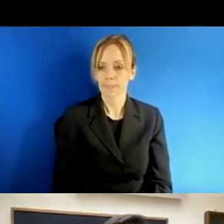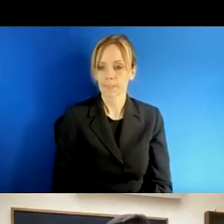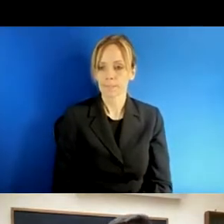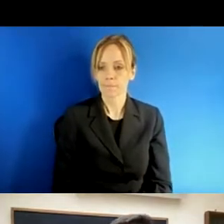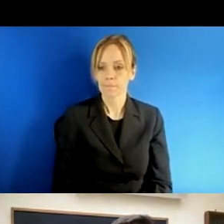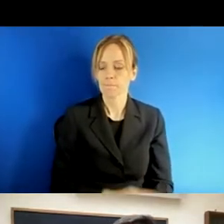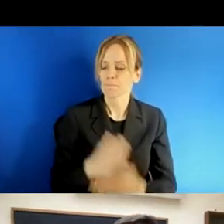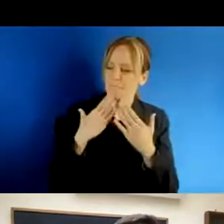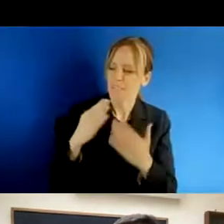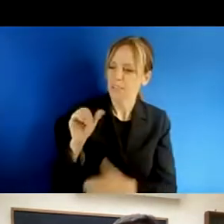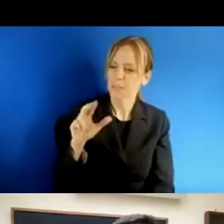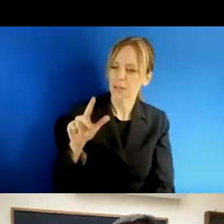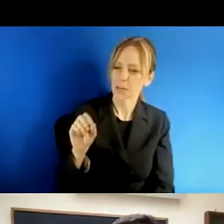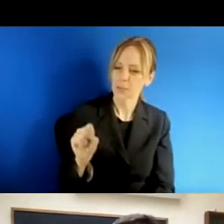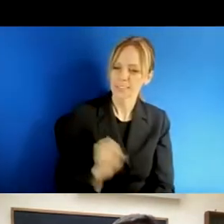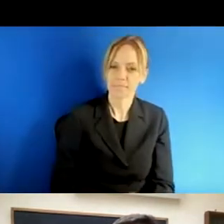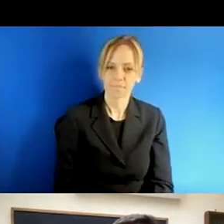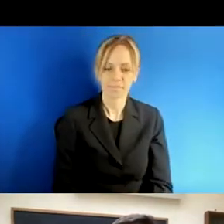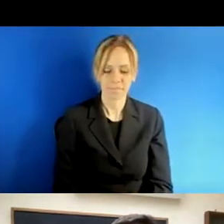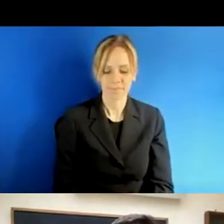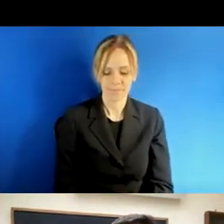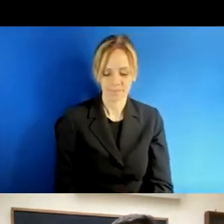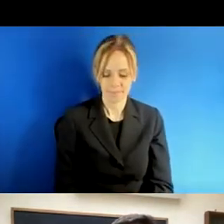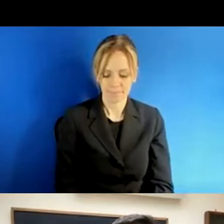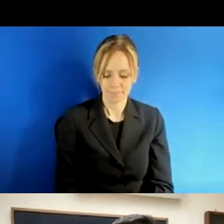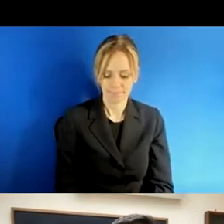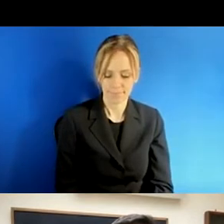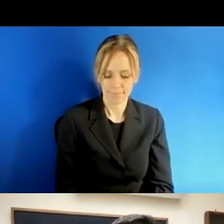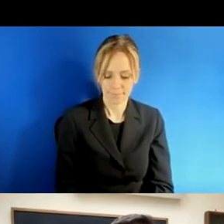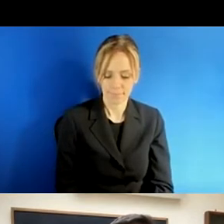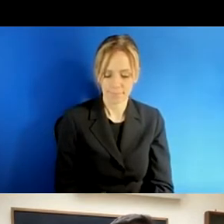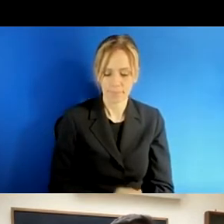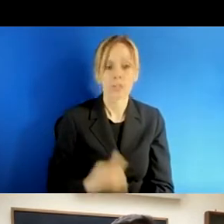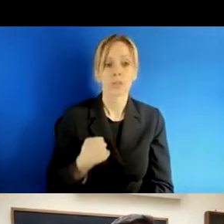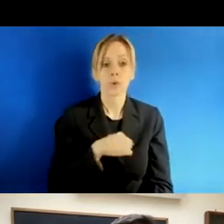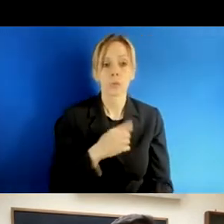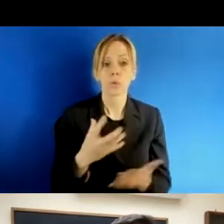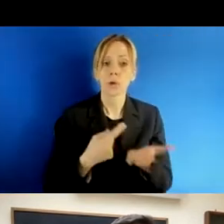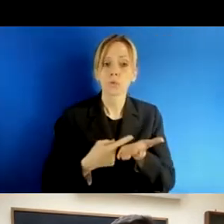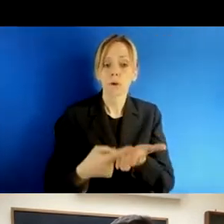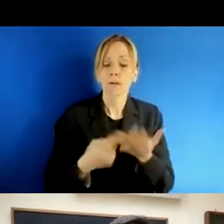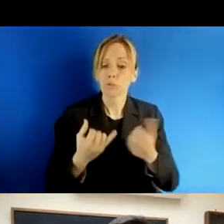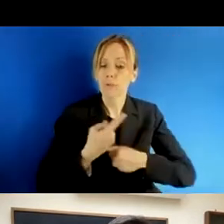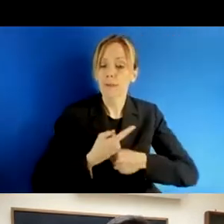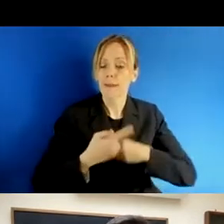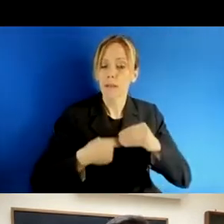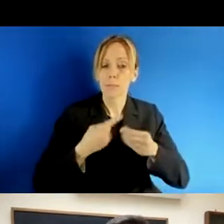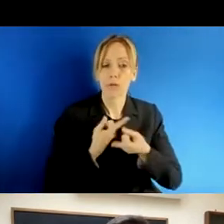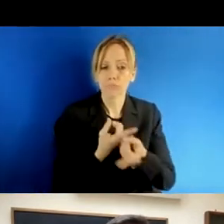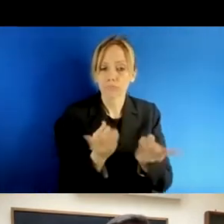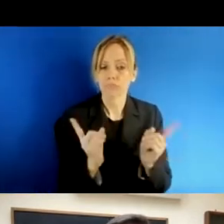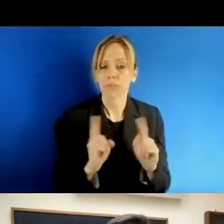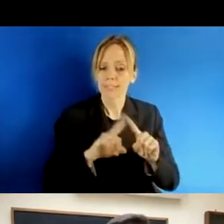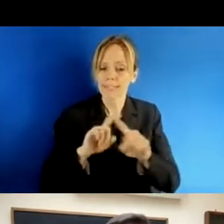Right, thank you, Carlos. We want to talk today about everyone's different experiences, and we have a question